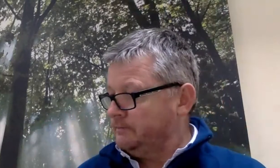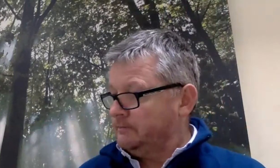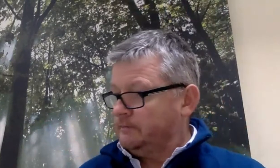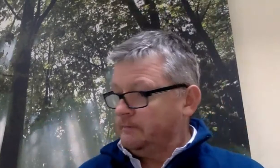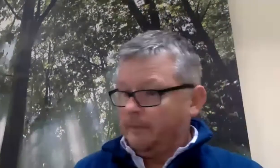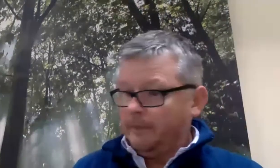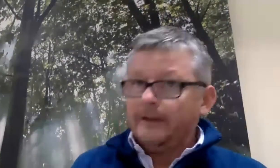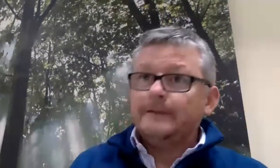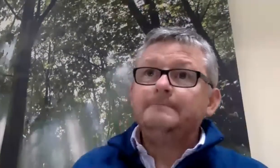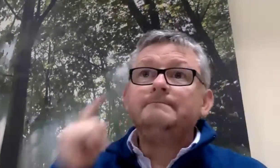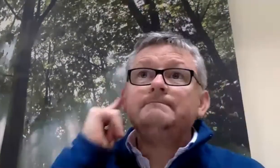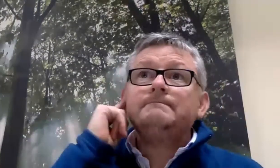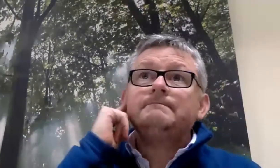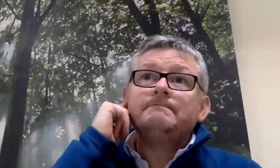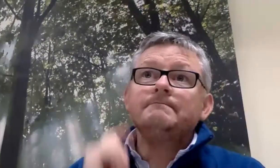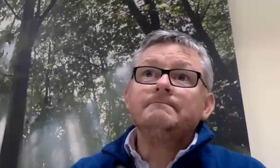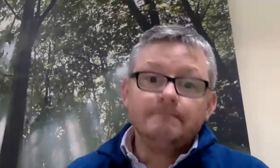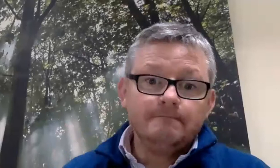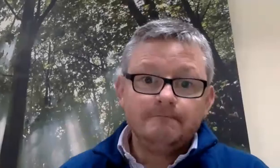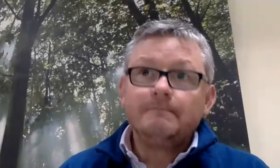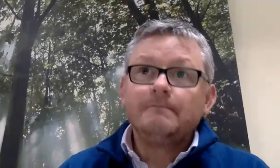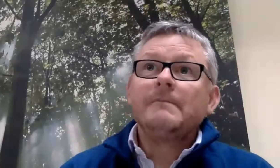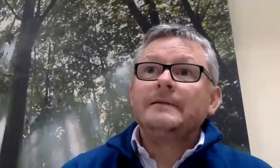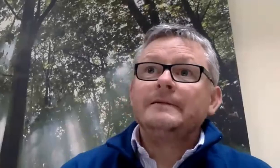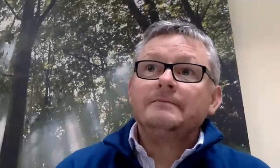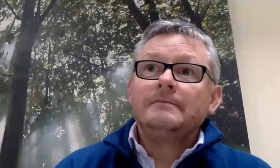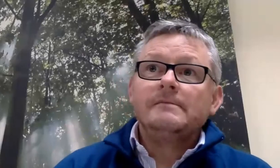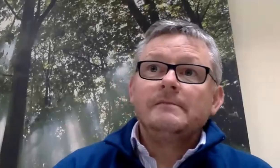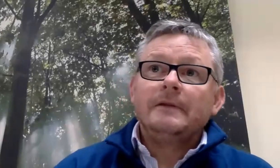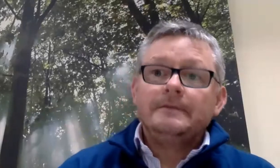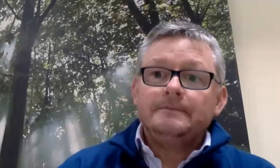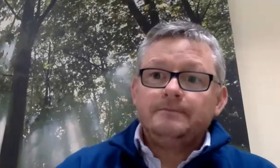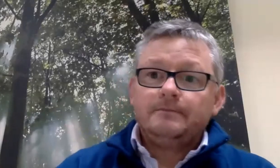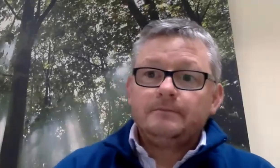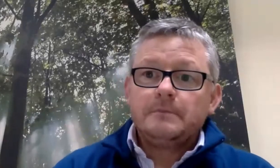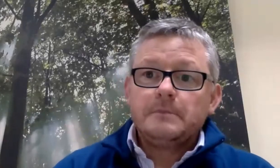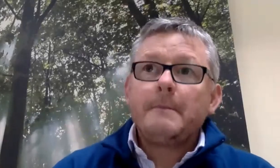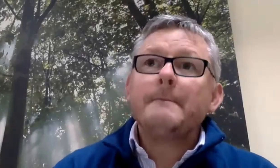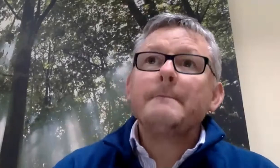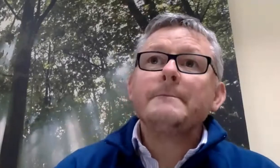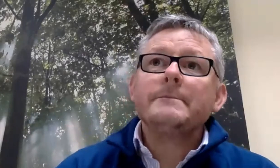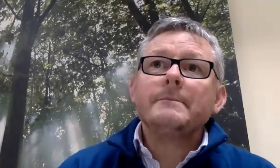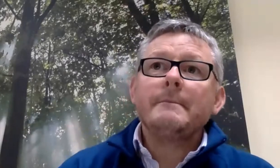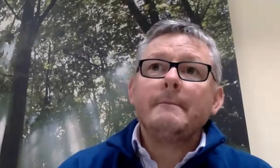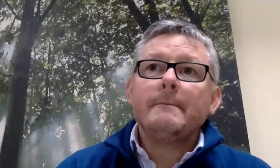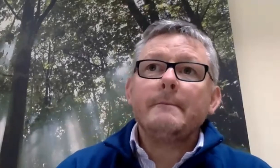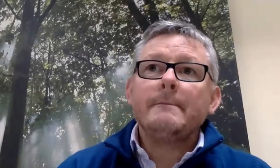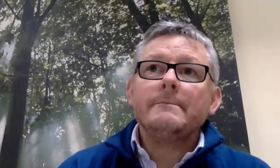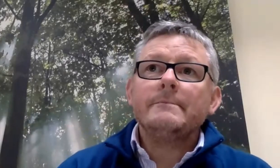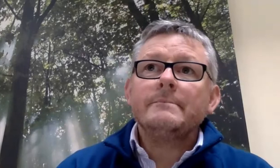in-house. And just to say, we provide other areas of accessibility too. We provide subtitling, we provide audio description. So, not to